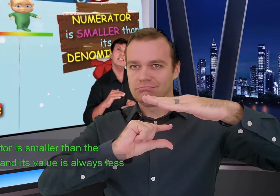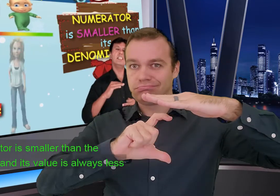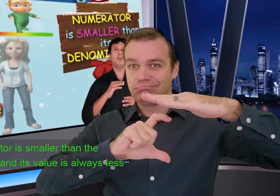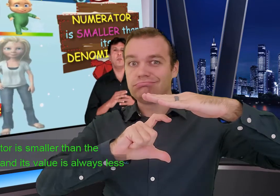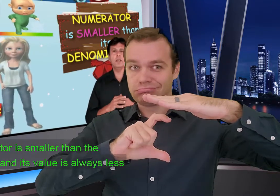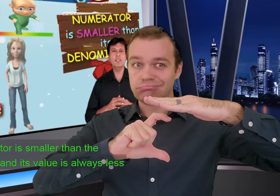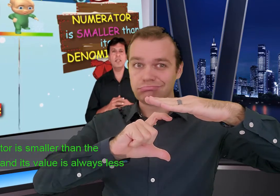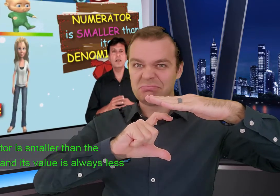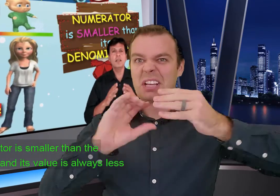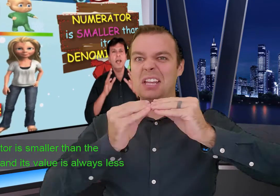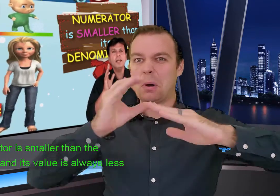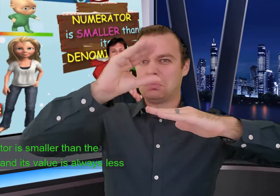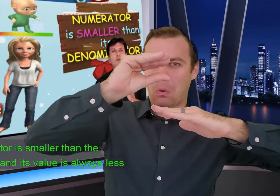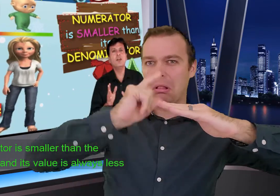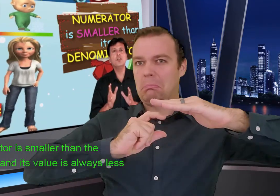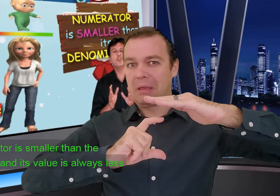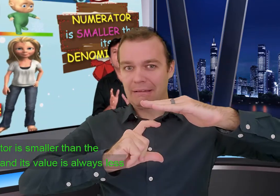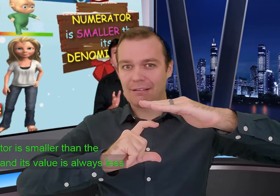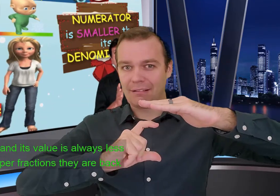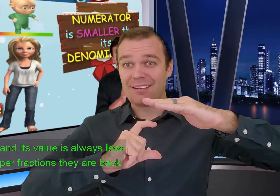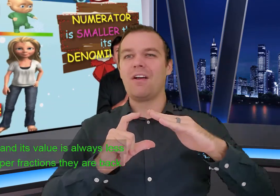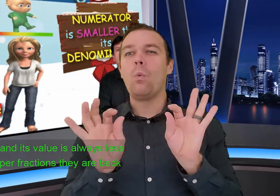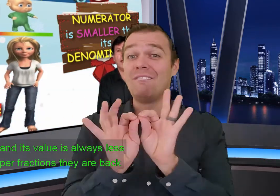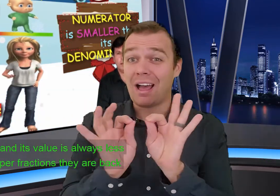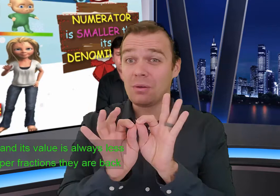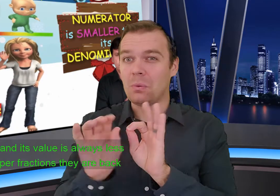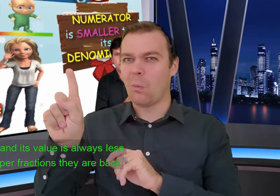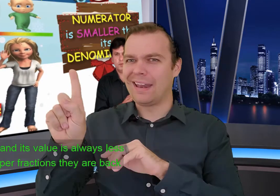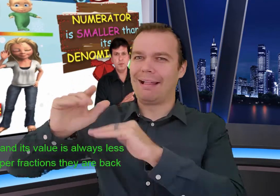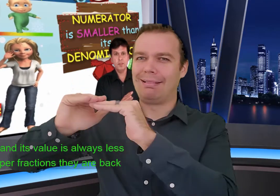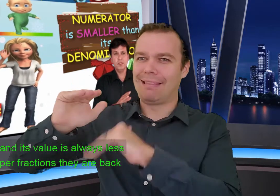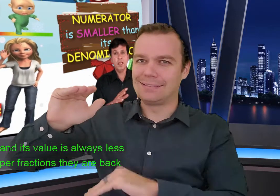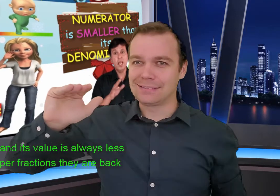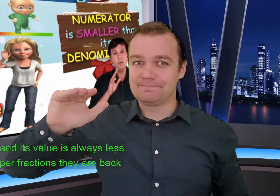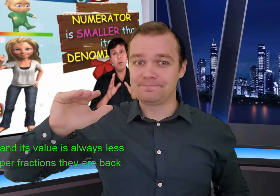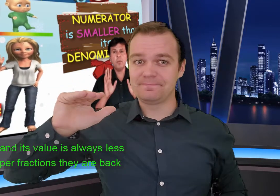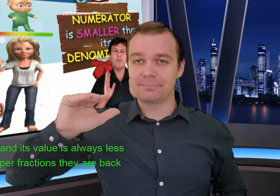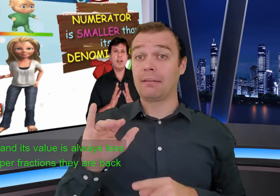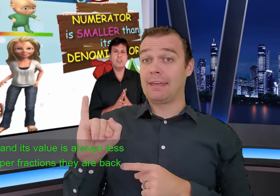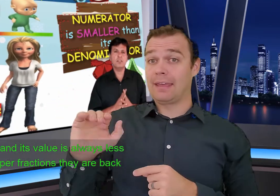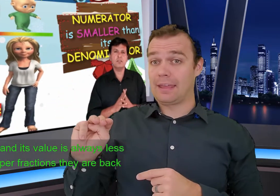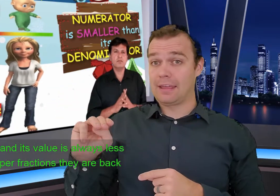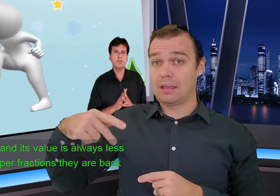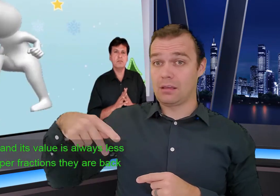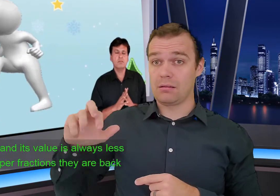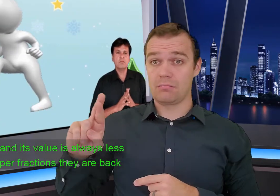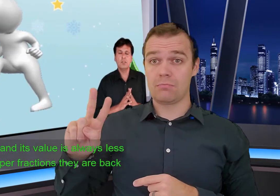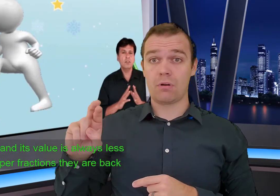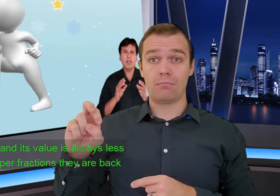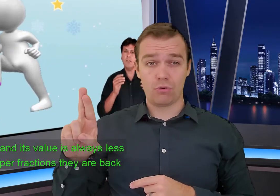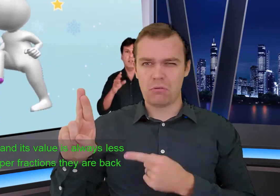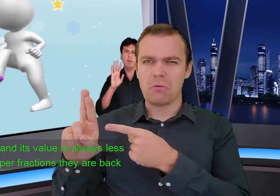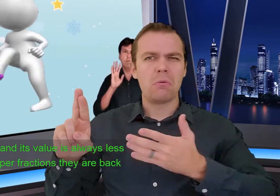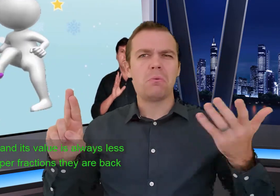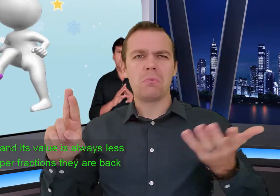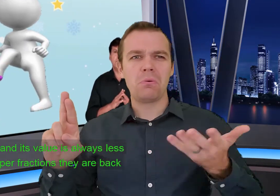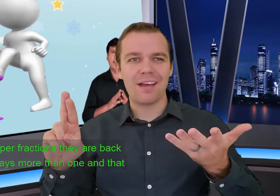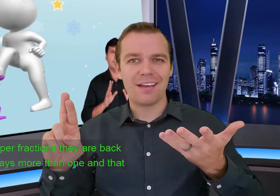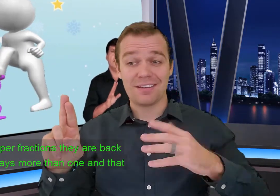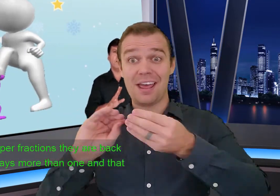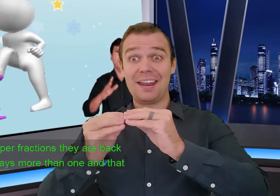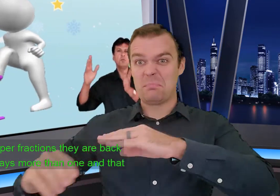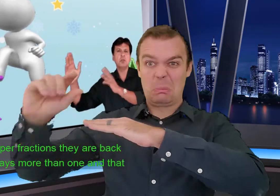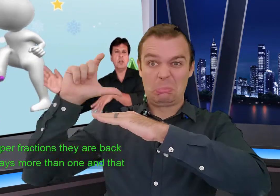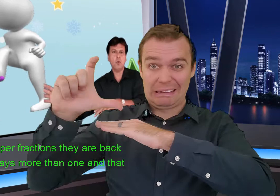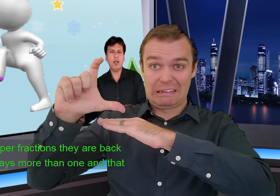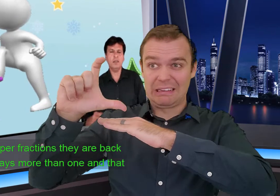the denominator and its value is always less than 1. Improper fractions, they are very bad,